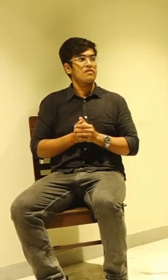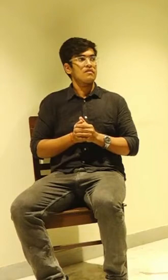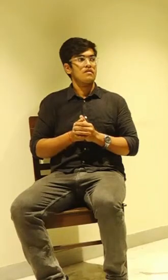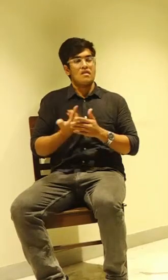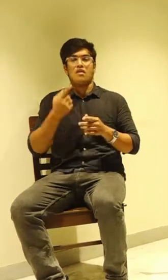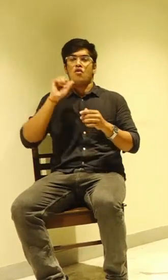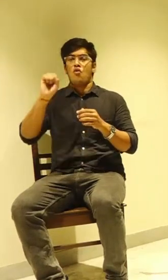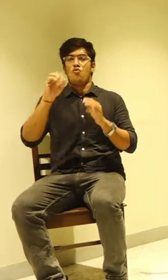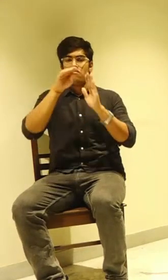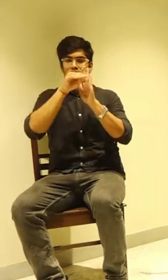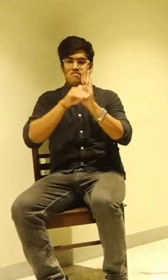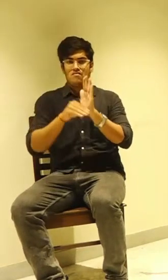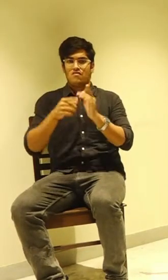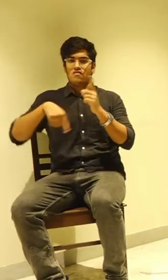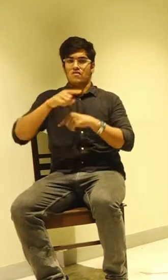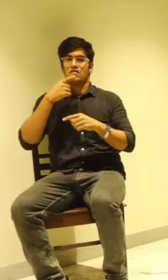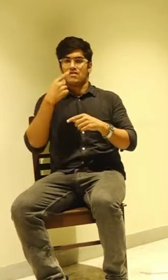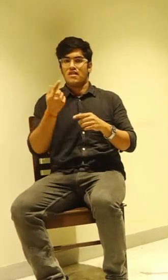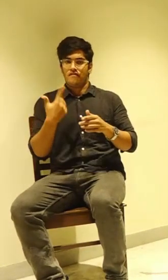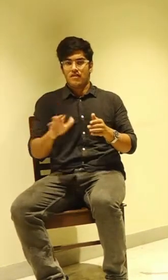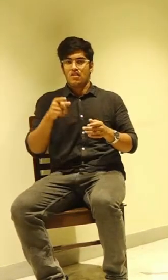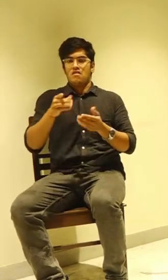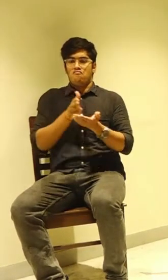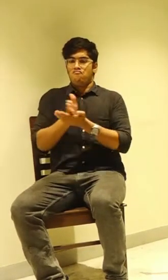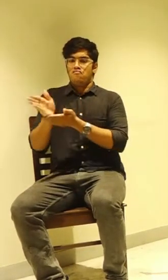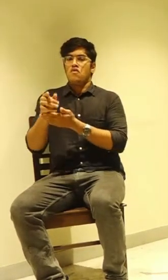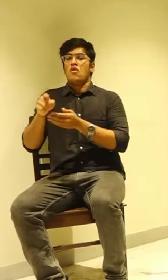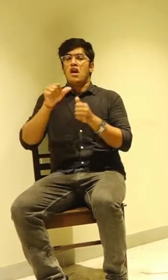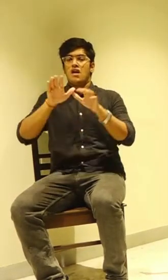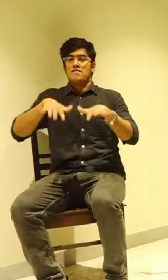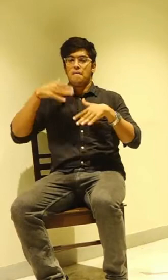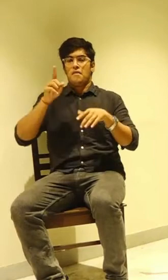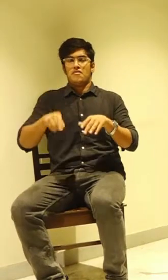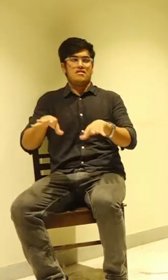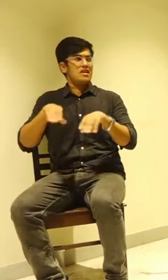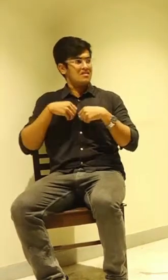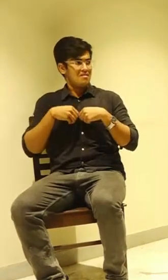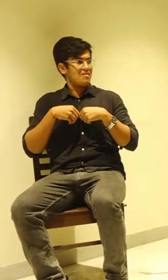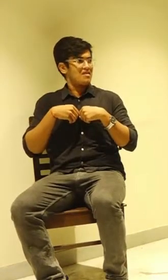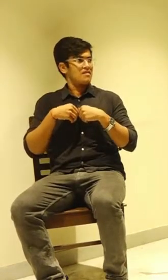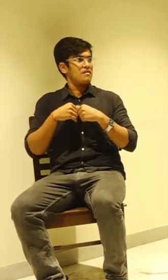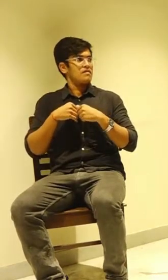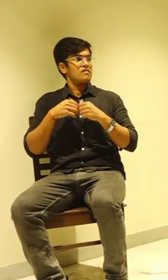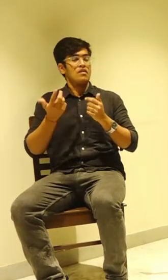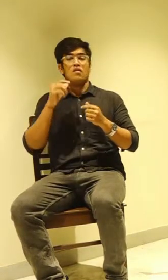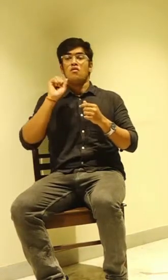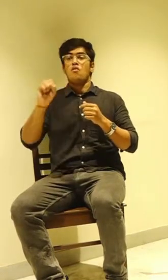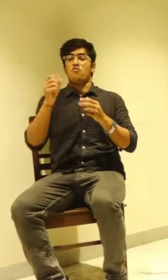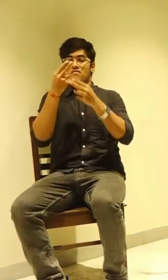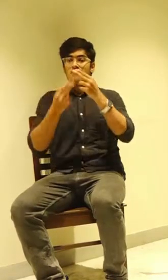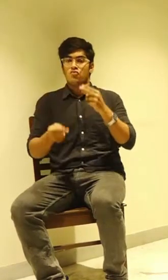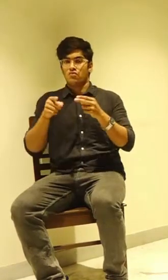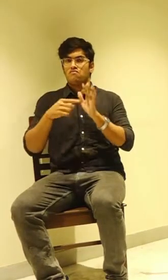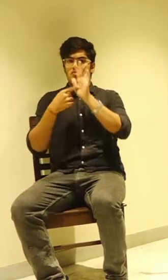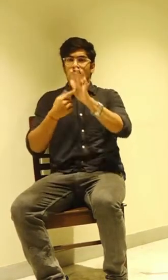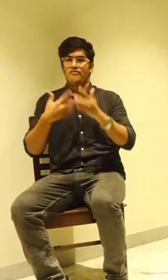your objectives resolution, you've given this entire path that the Assembly must adopt. But in your statement on fundamental rights,